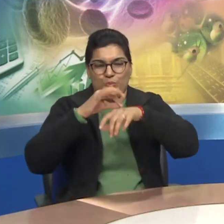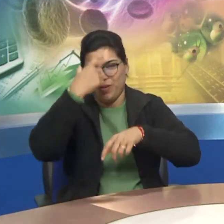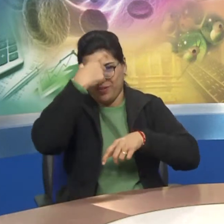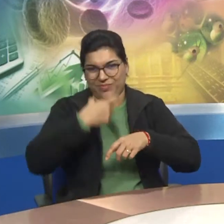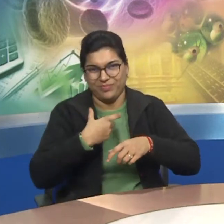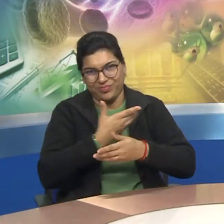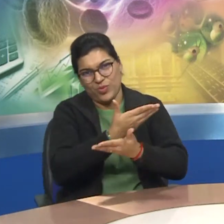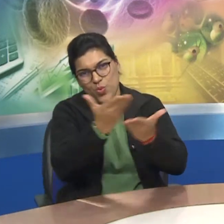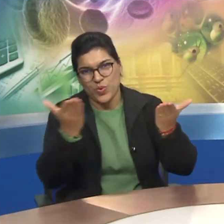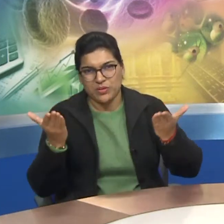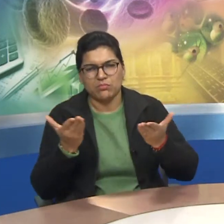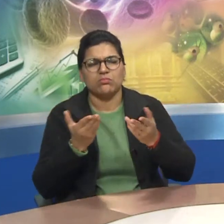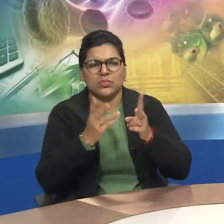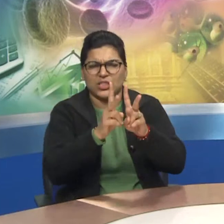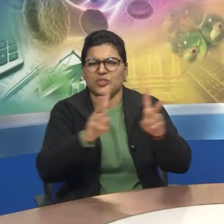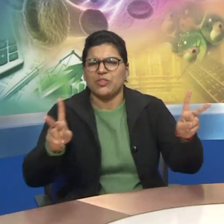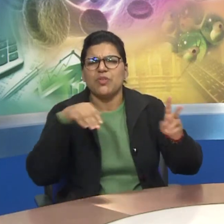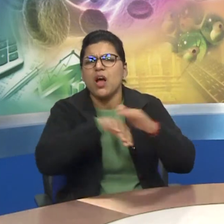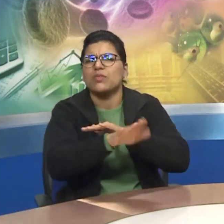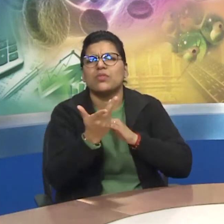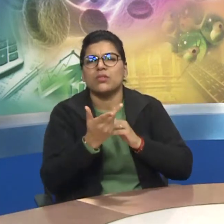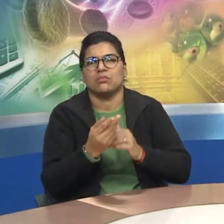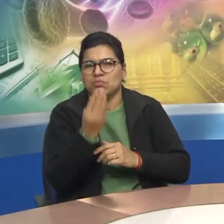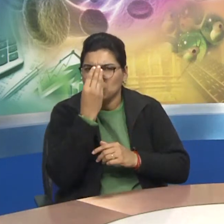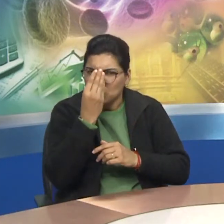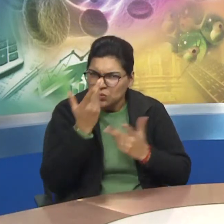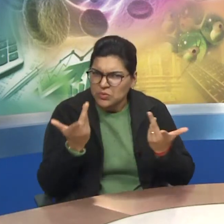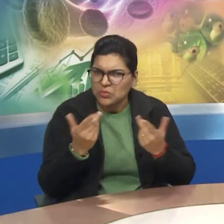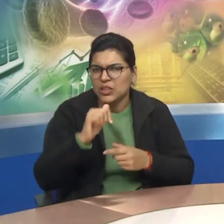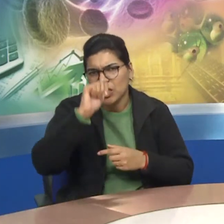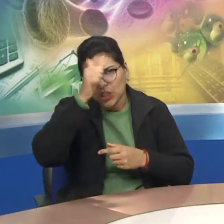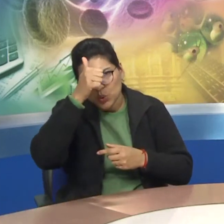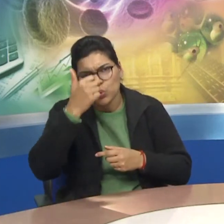All human beings differ from each other in some way,